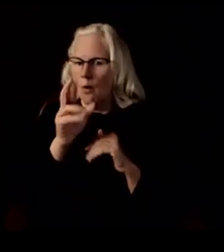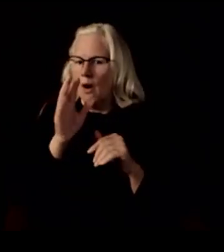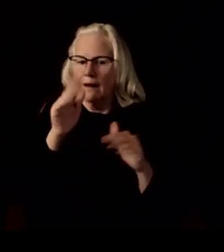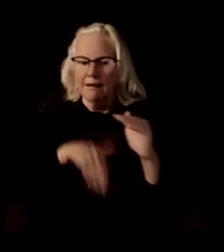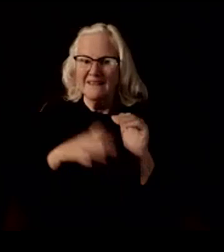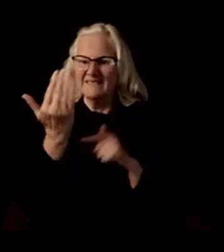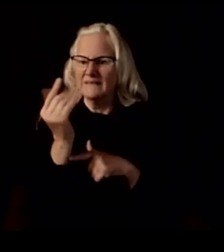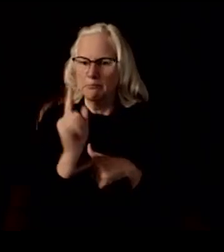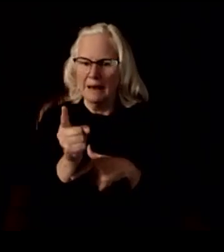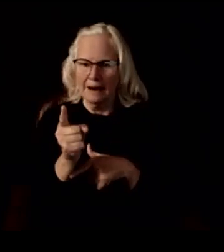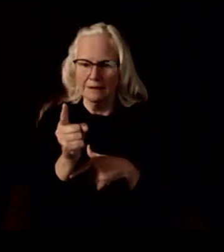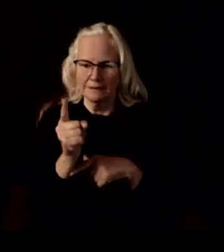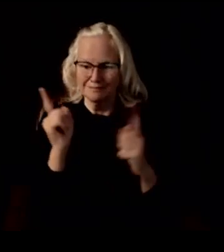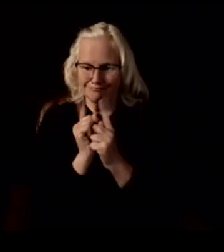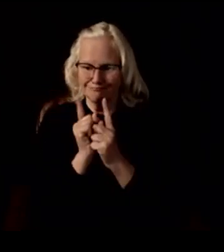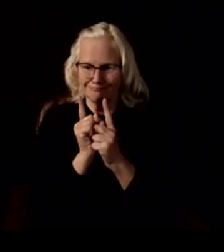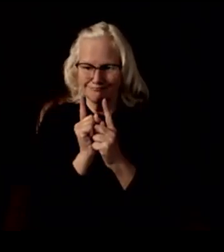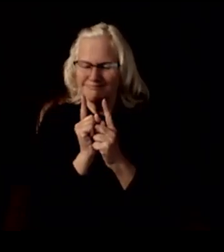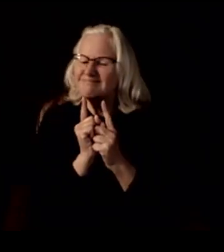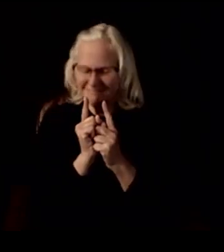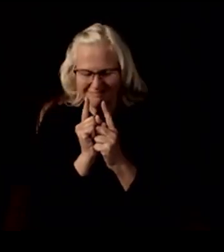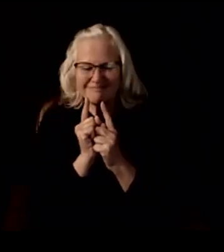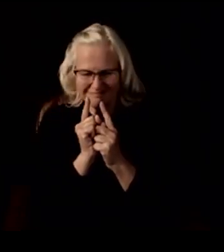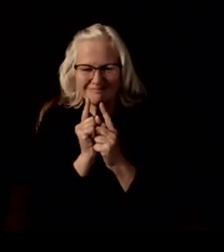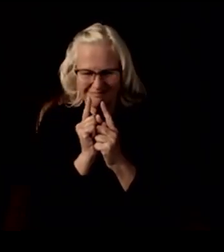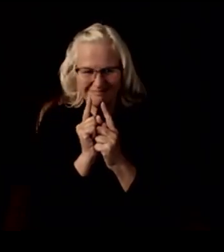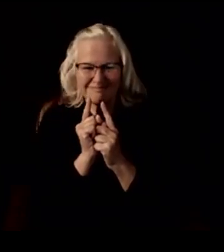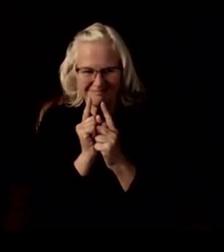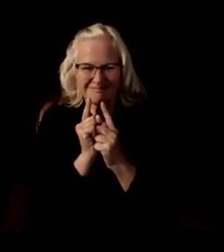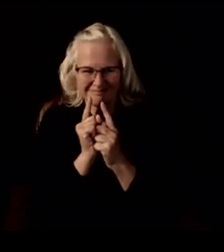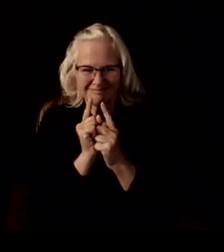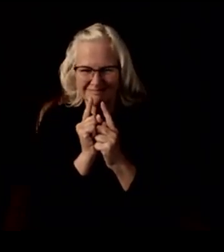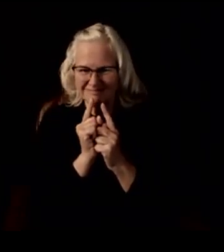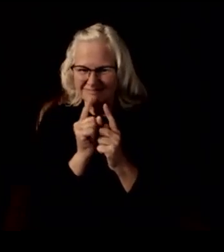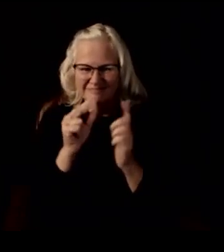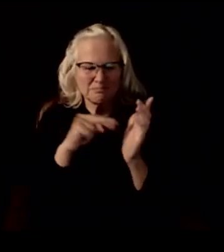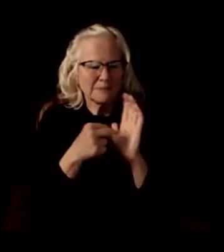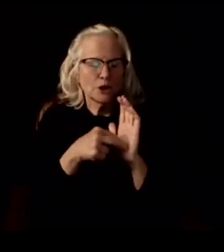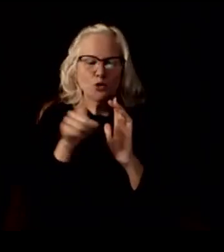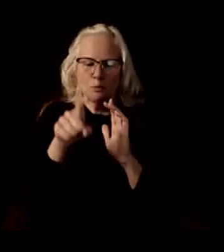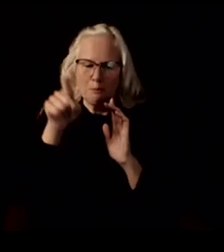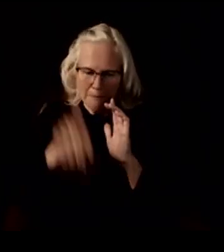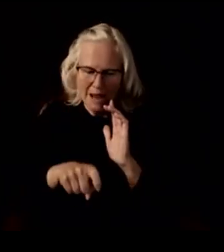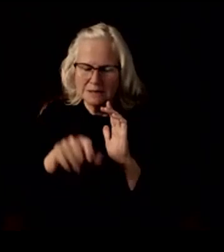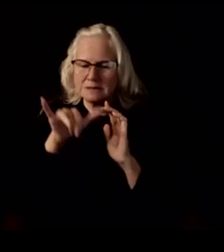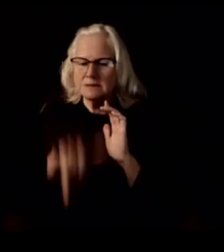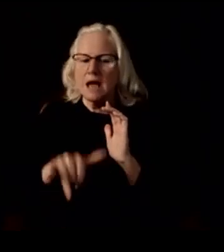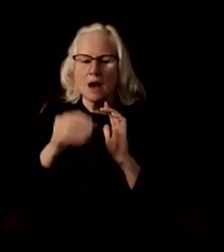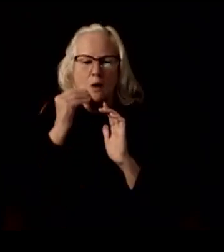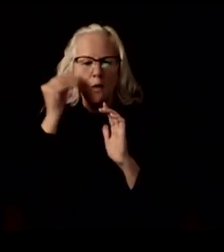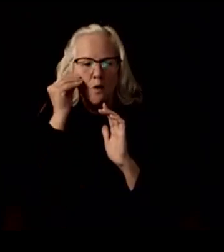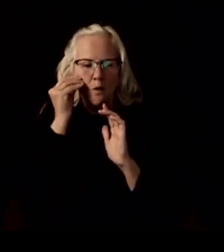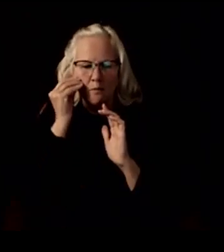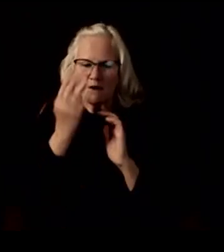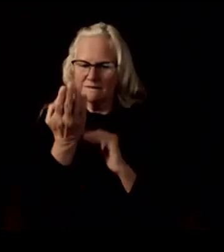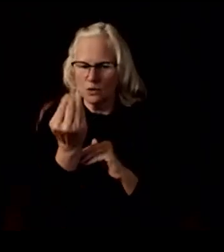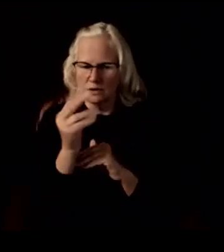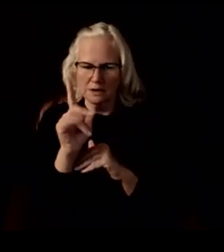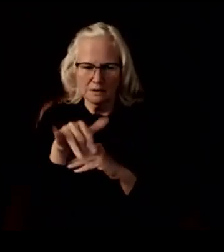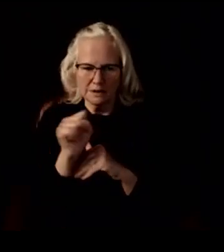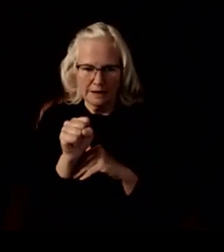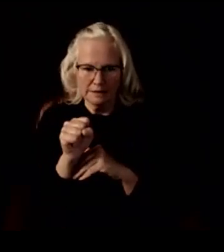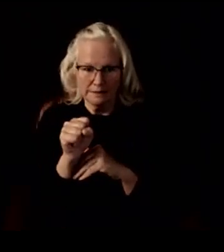incubation period for COVID-19. After a person is exposed, they could develop COVID-19 anywhere from 2 to 14 days after